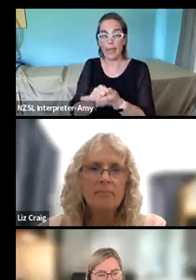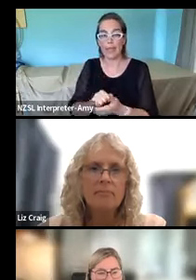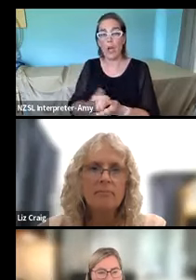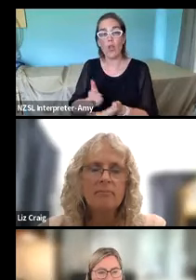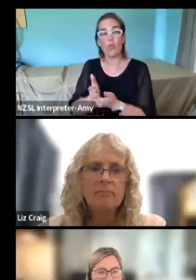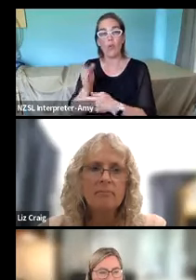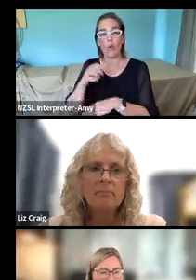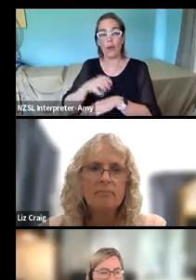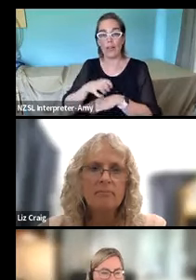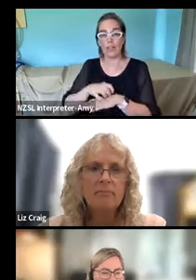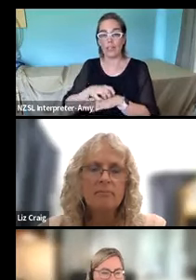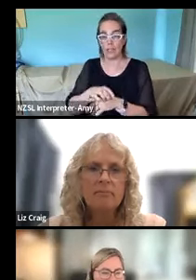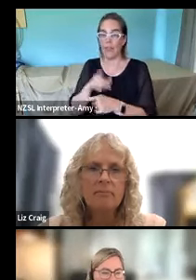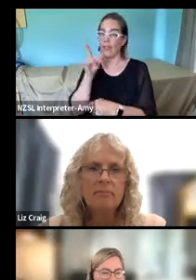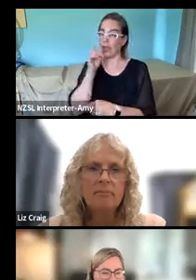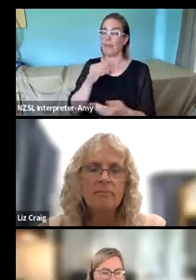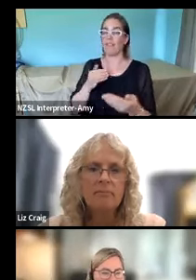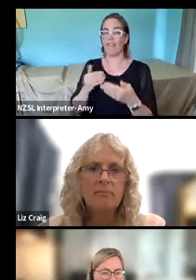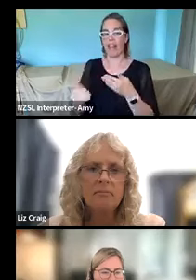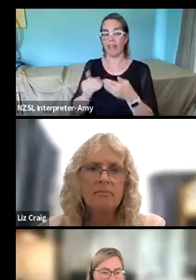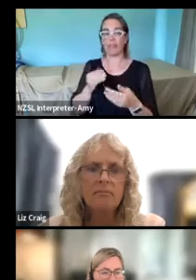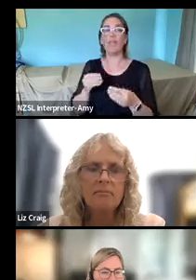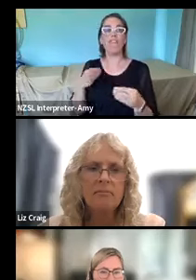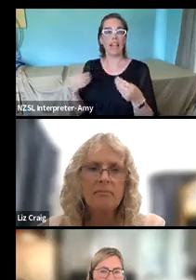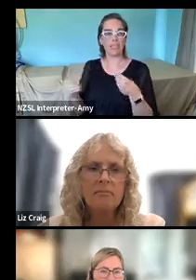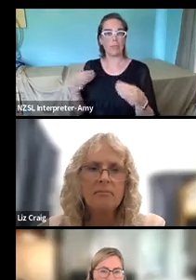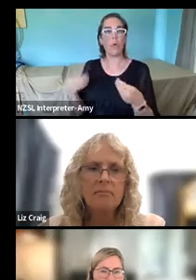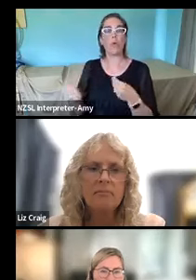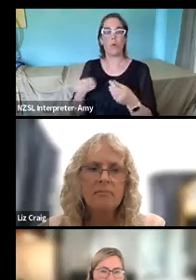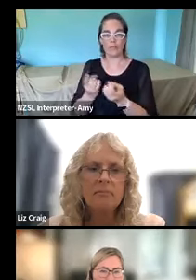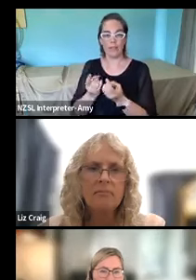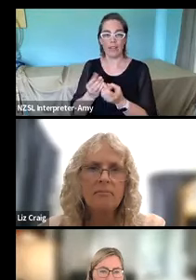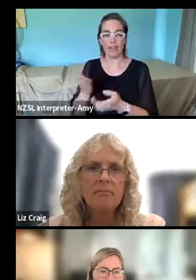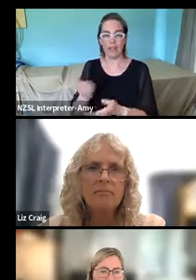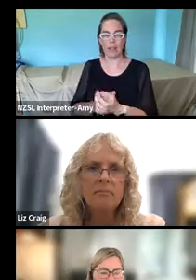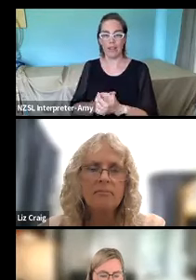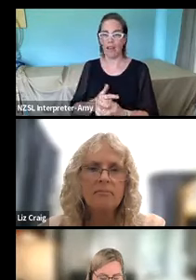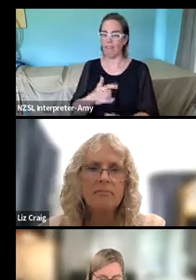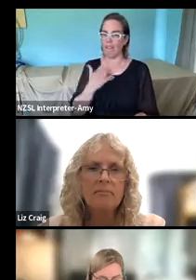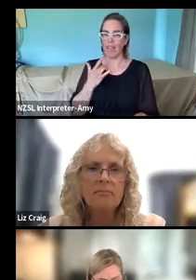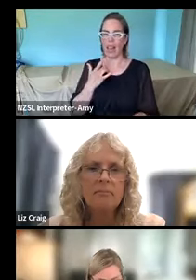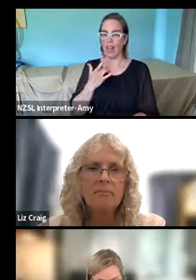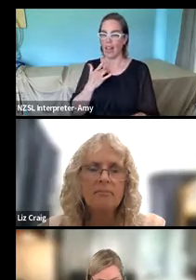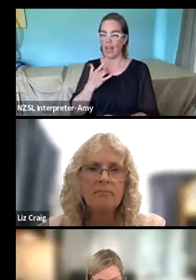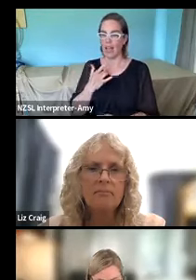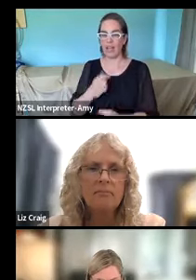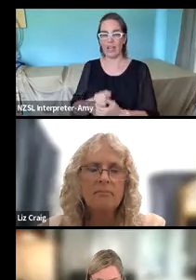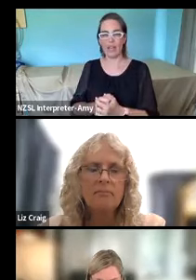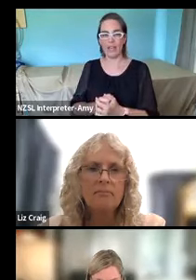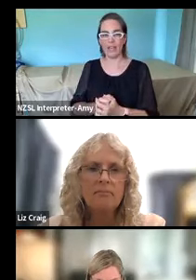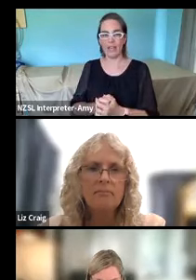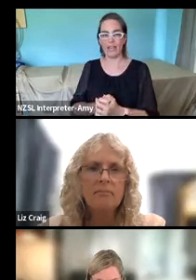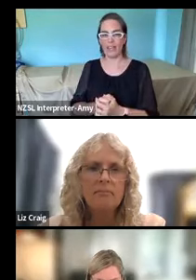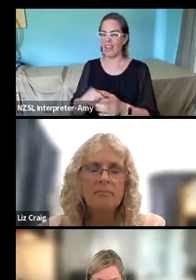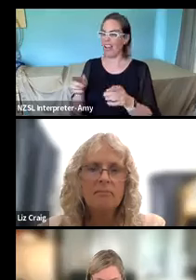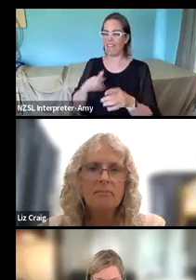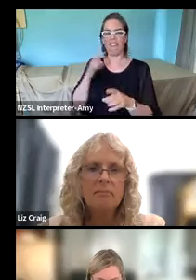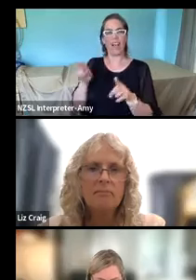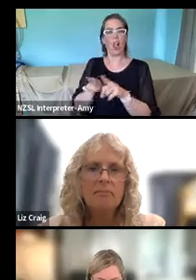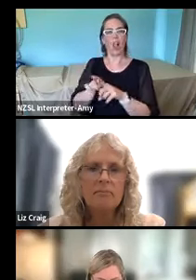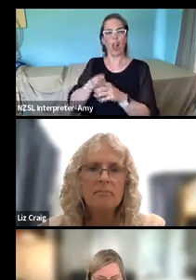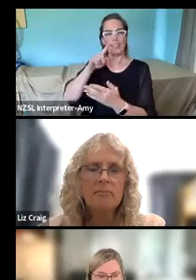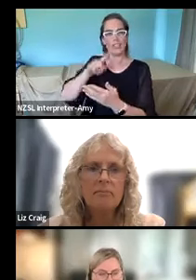organisations, and they're not very flexible when it comes to stuff like that. And I just feel that's giving us feeling like we're discrimination, that we can't